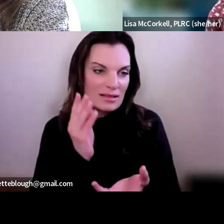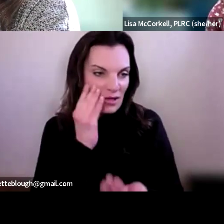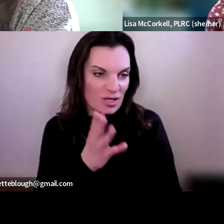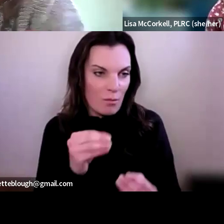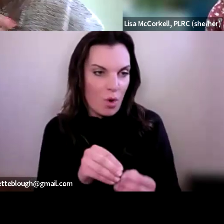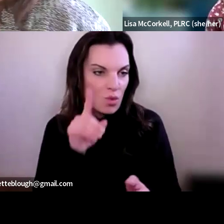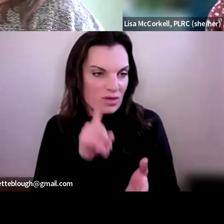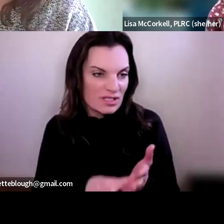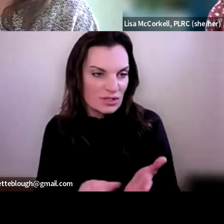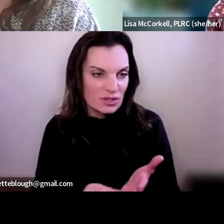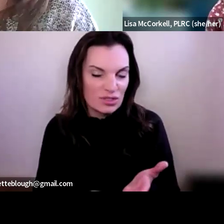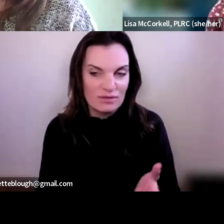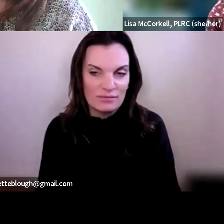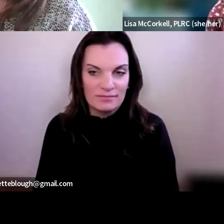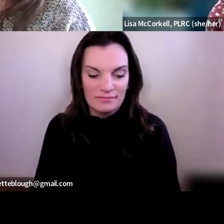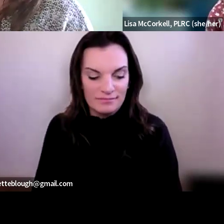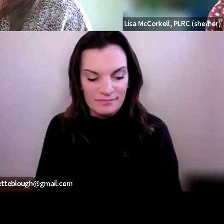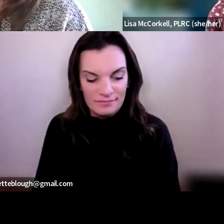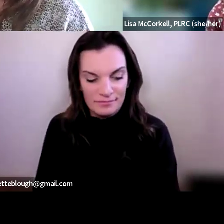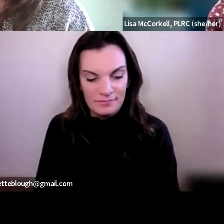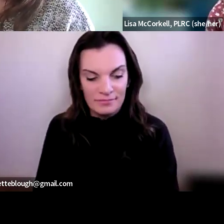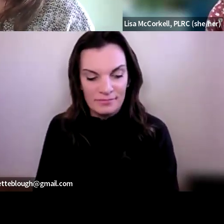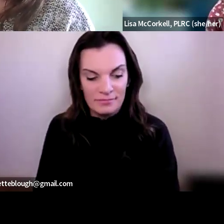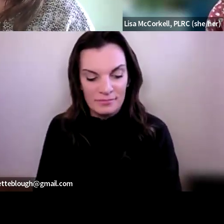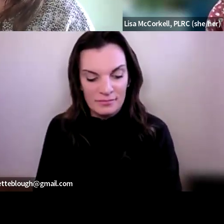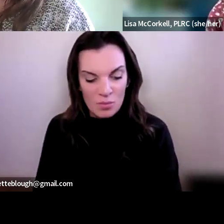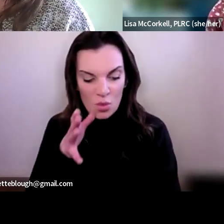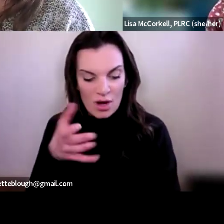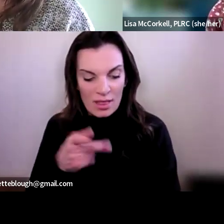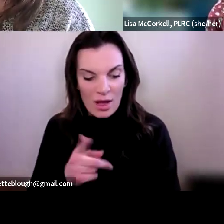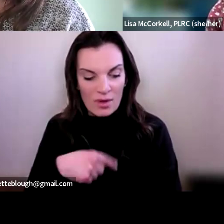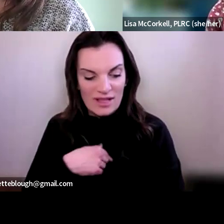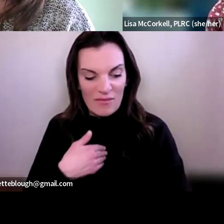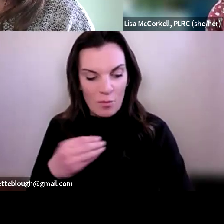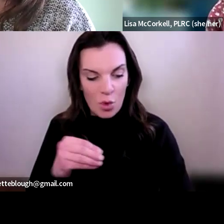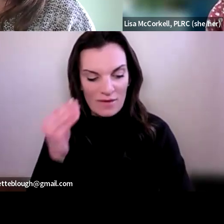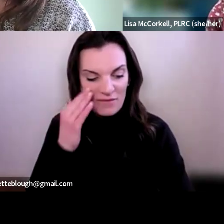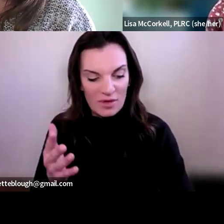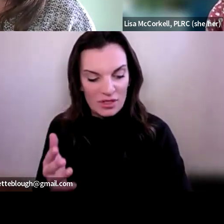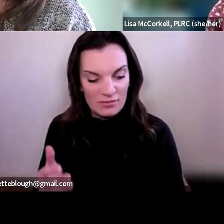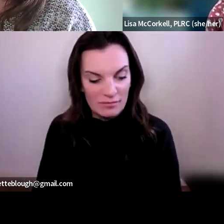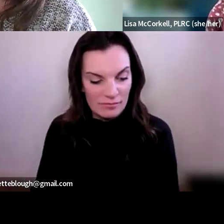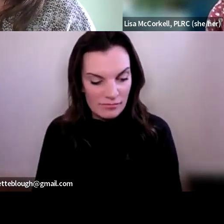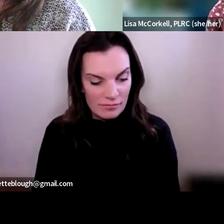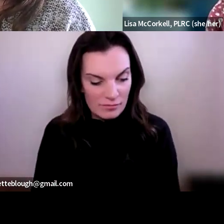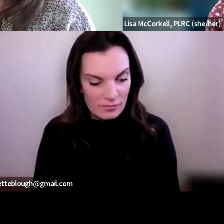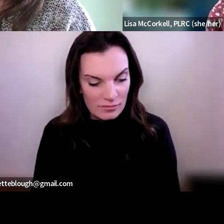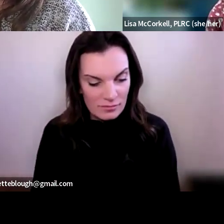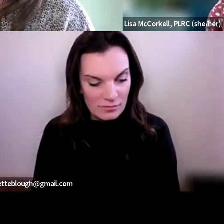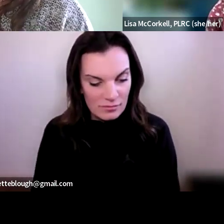research into these things would allow us to have better information.